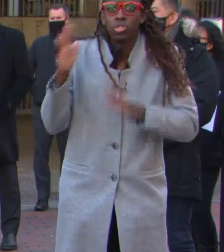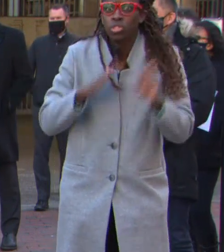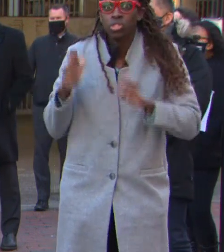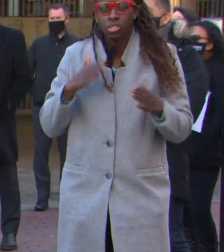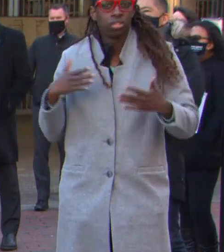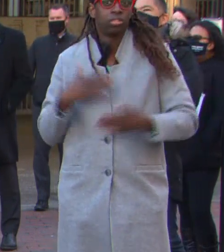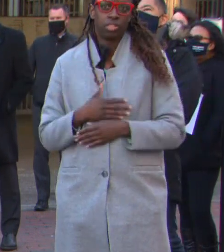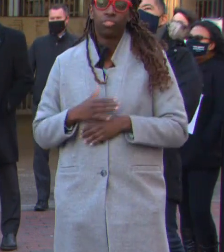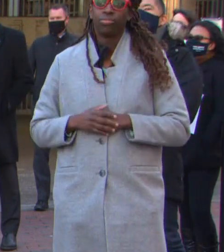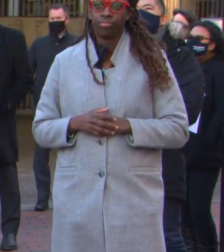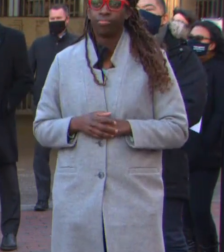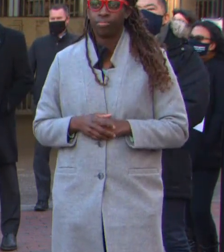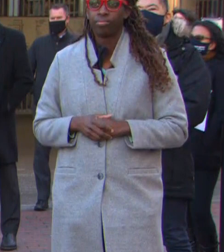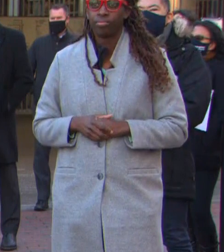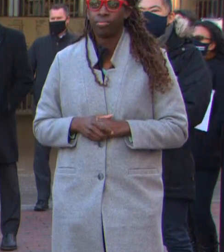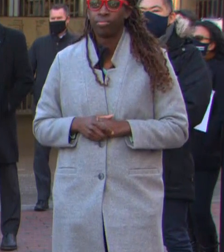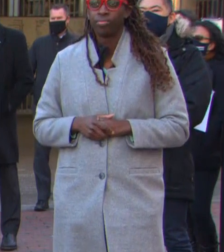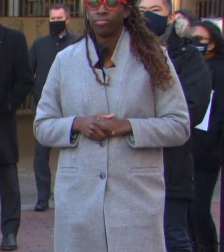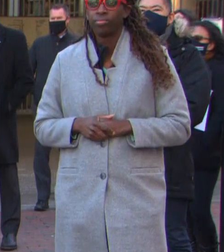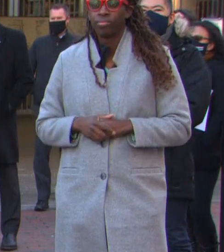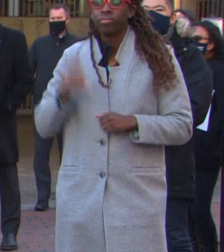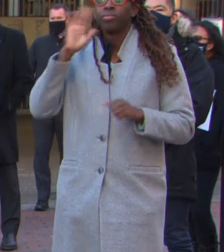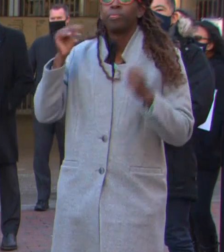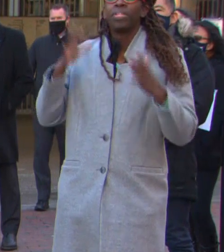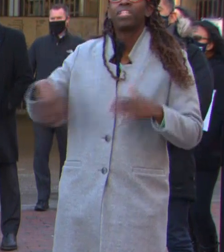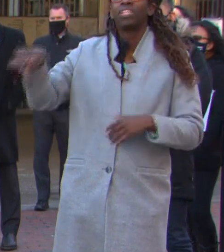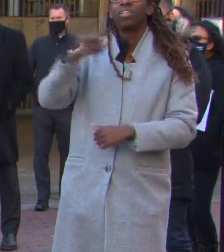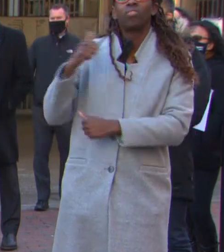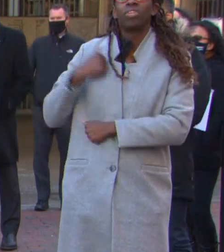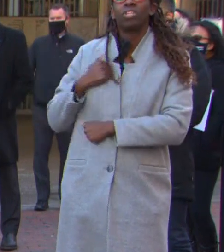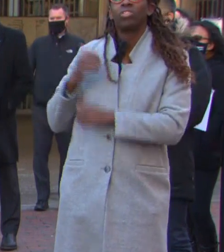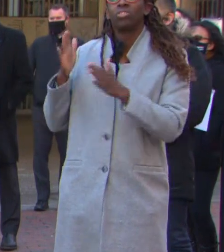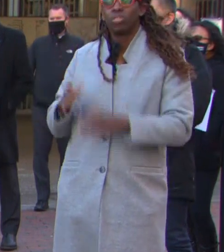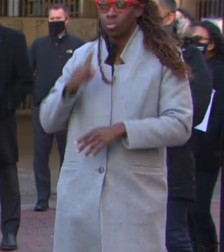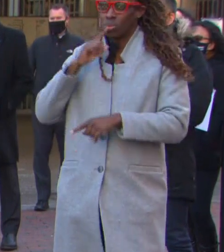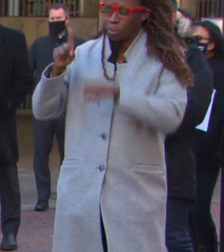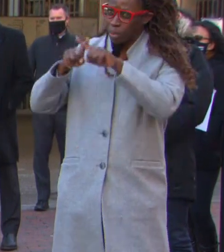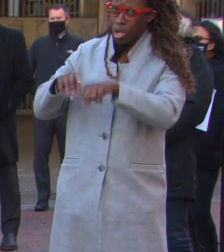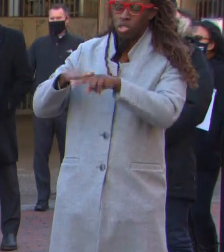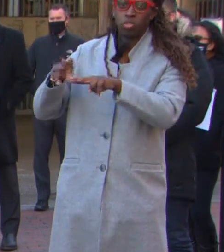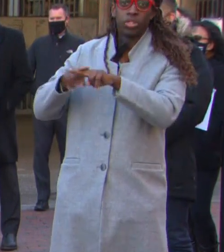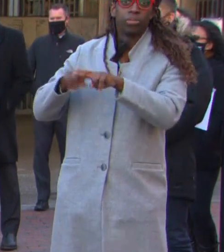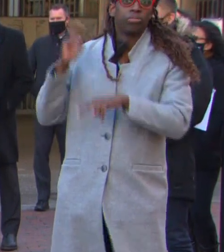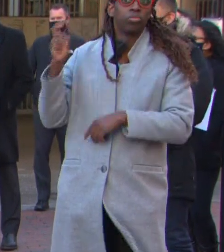Santiago. He knows how much our veterans across our country depend on public transit.